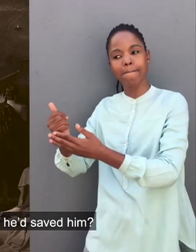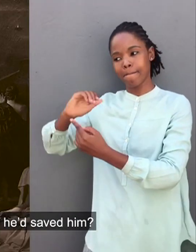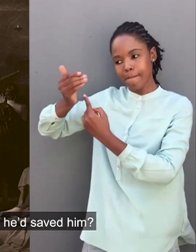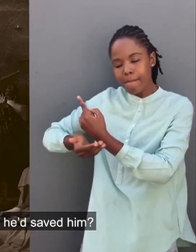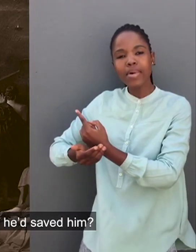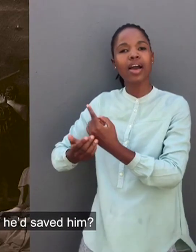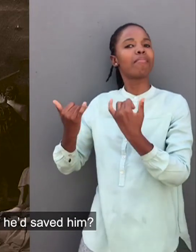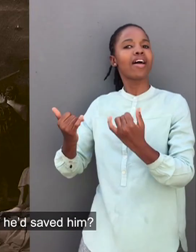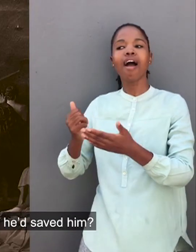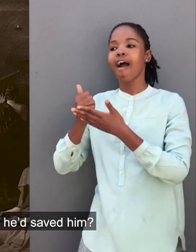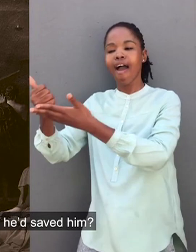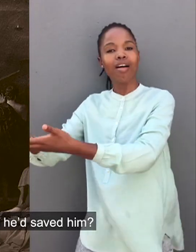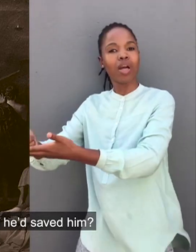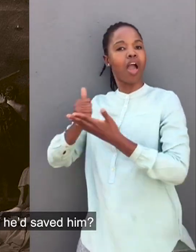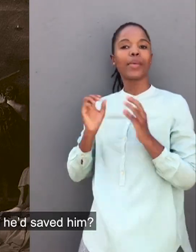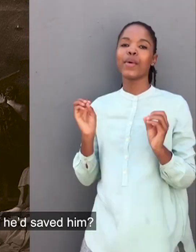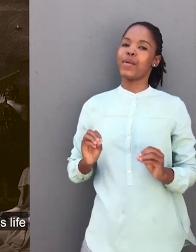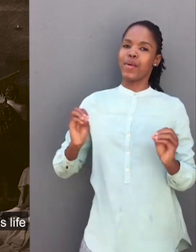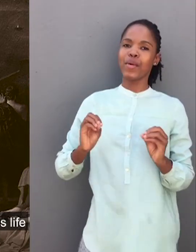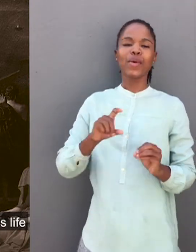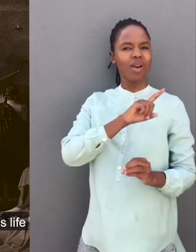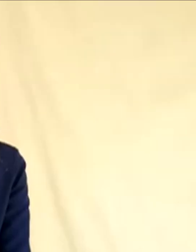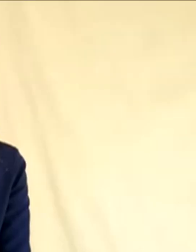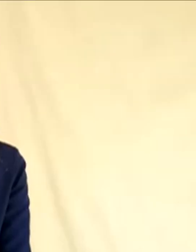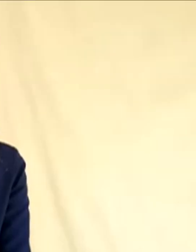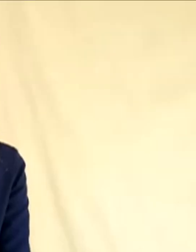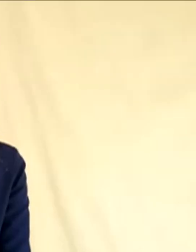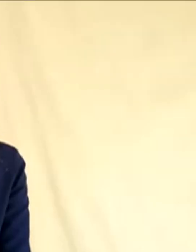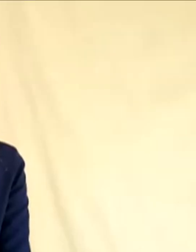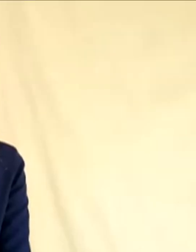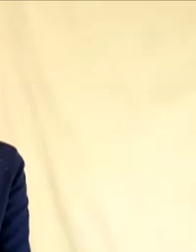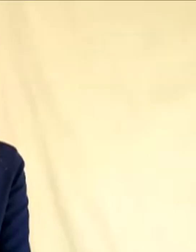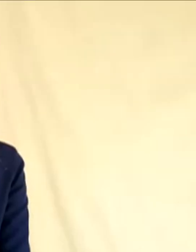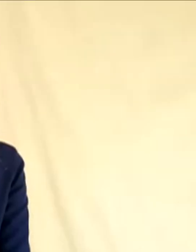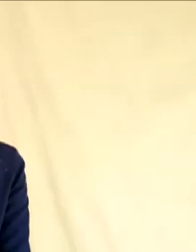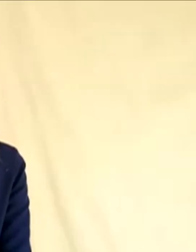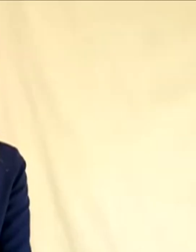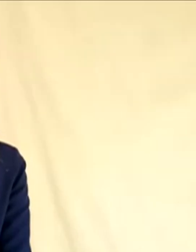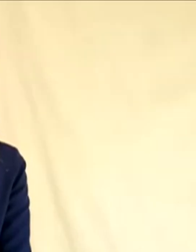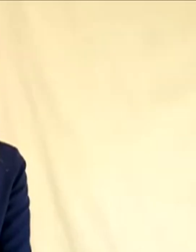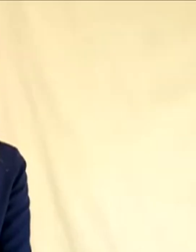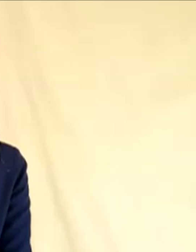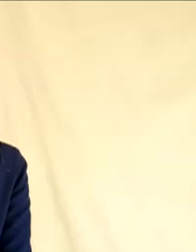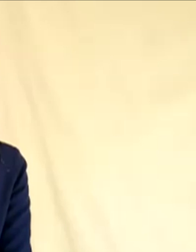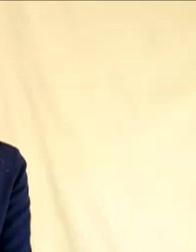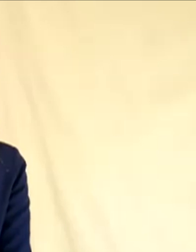one specific theme. In this case, it's history, but tackling any kind of thing that you can think of, know, with current affairs, music, entertainment,